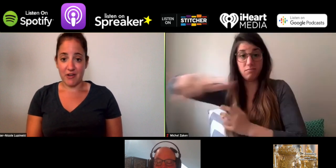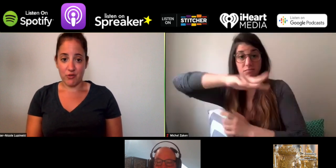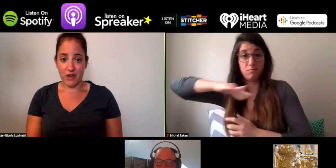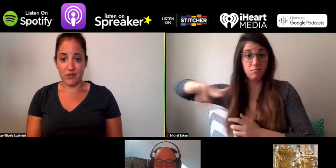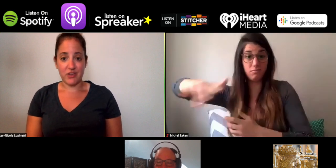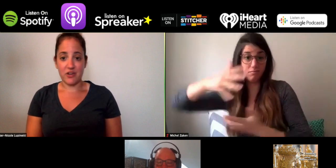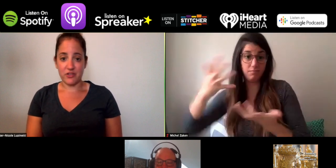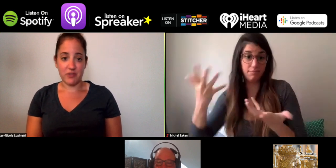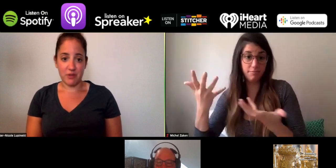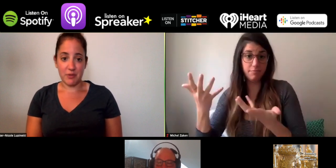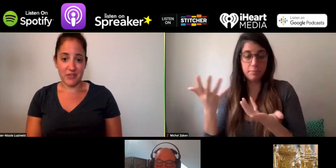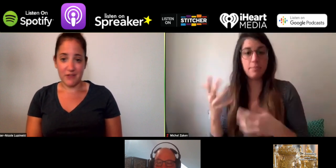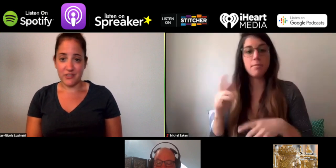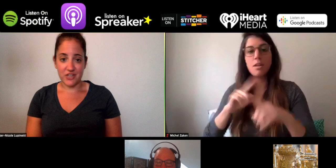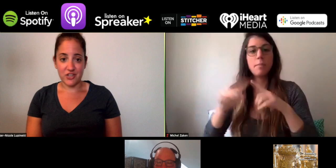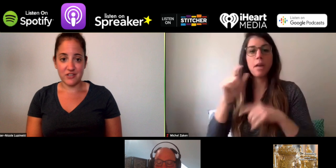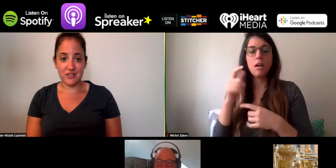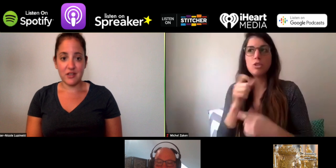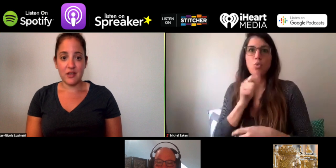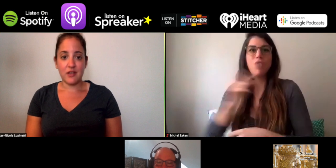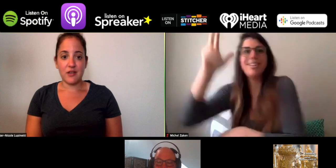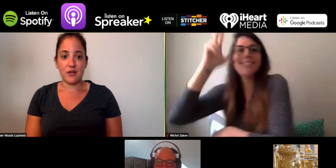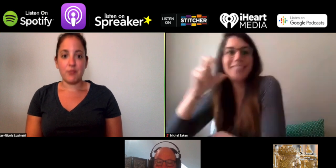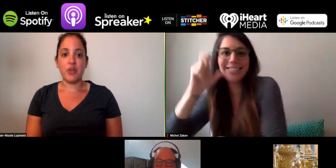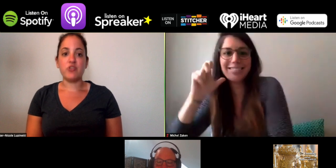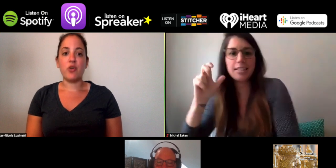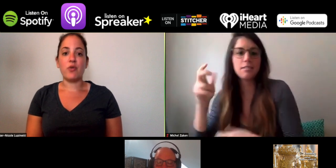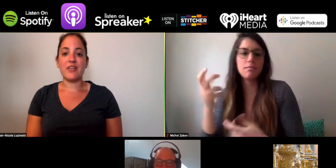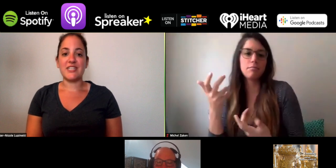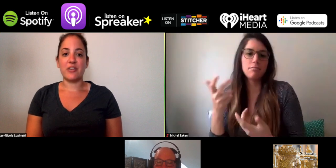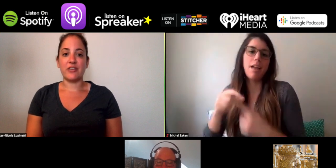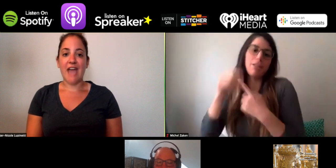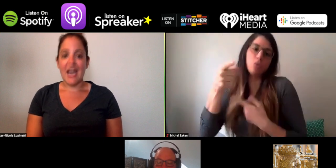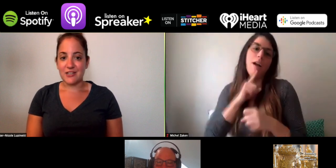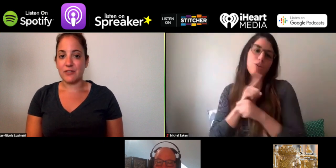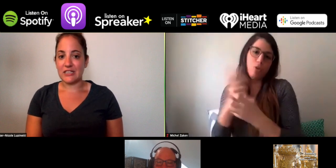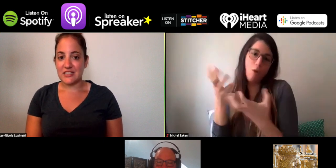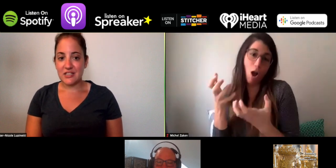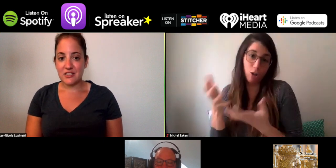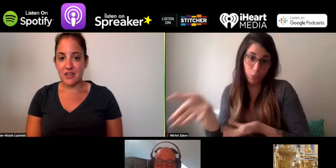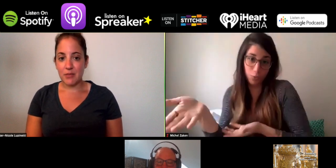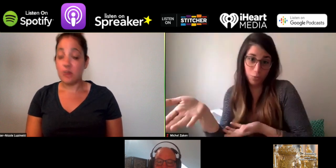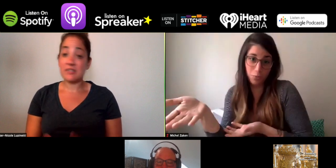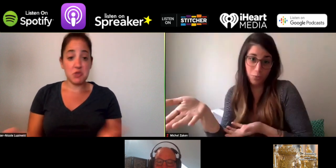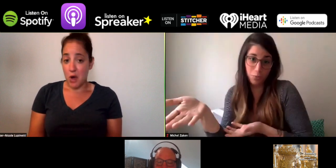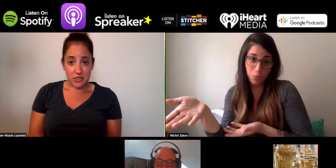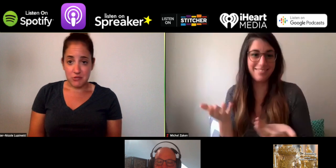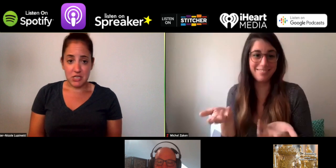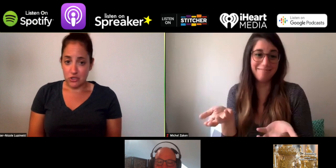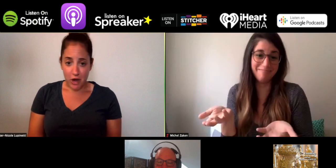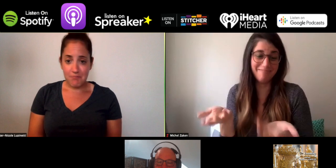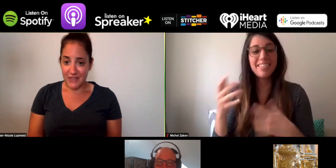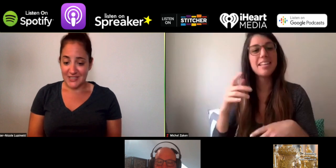the background, right? You can hear the surrounding people's conversations, but you don't necessarily actively listen to them unless you want